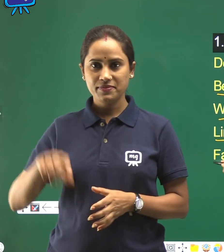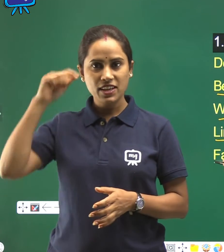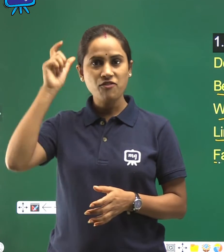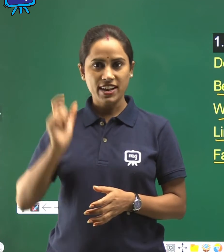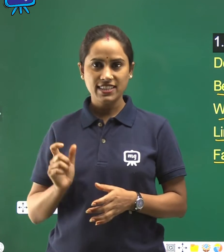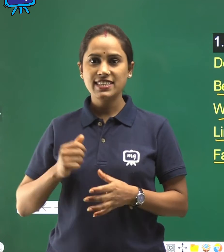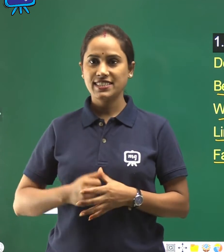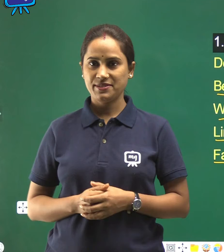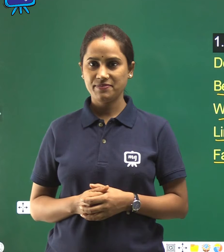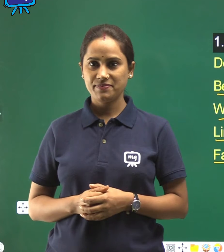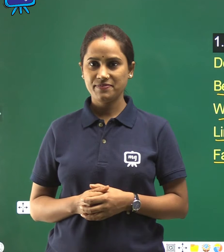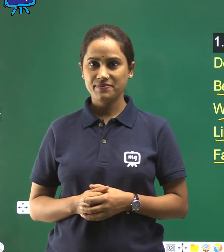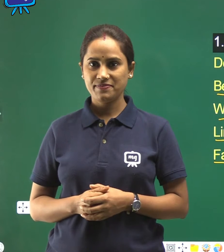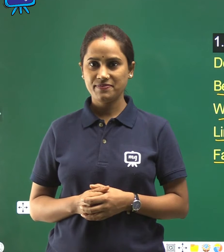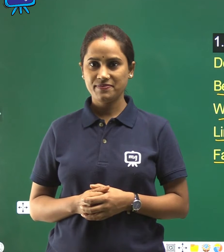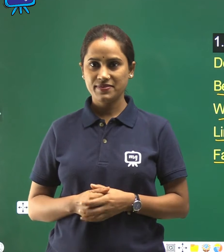Fantasies,